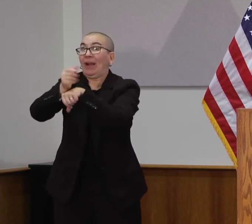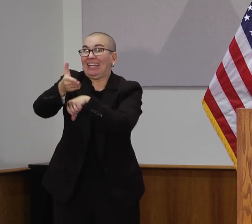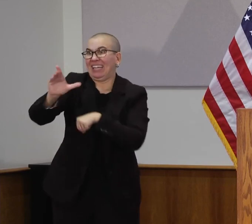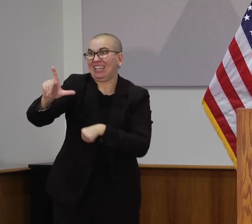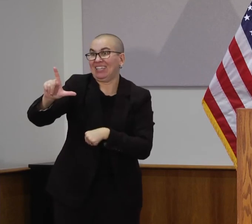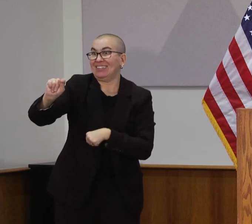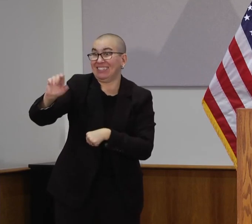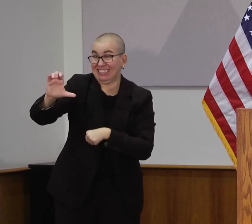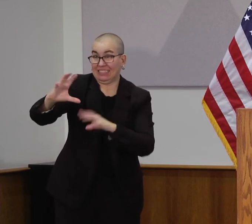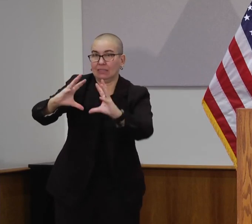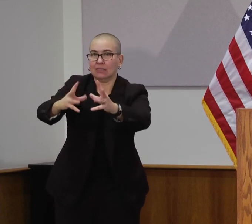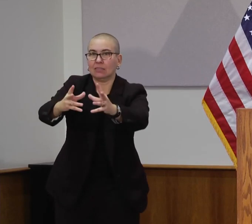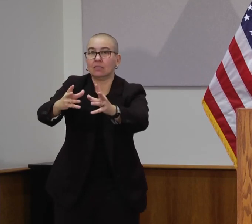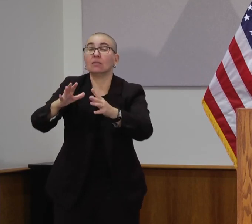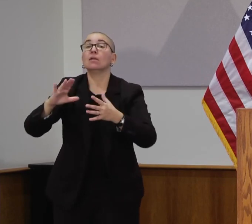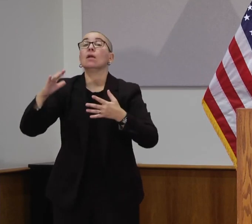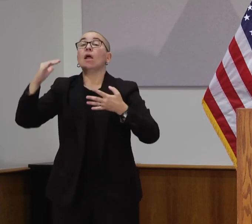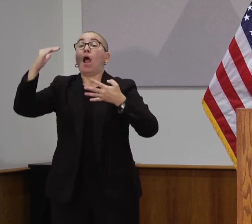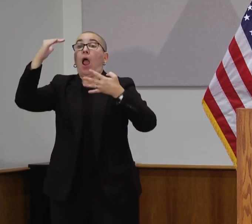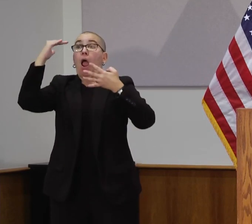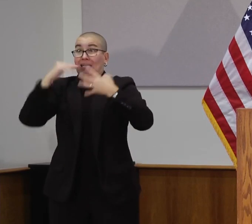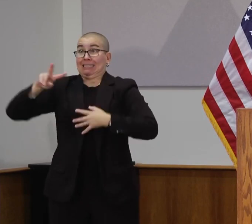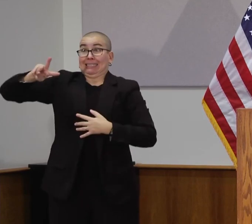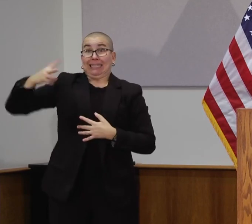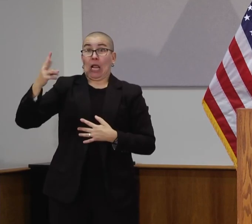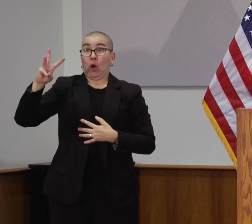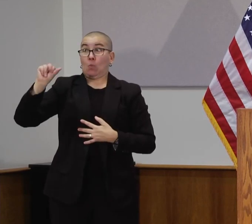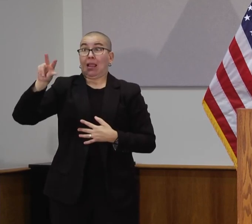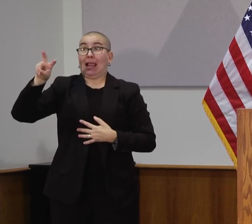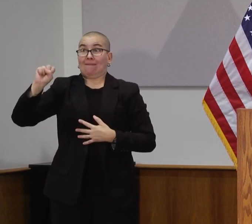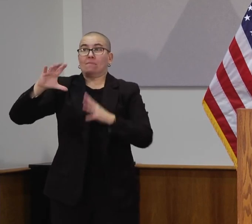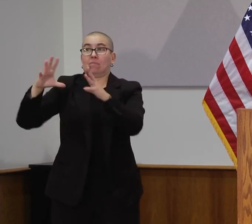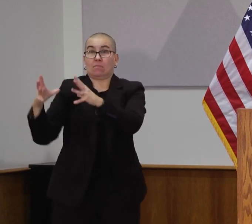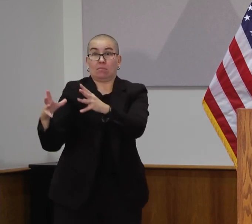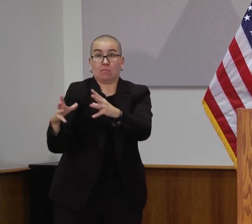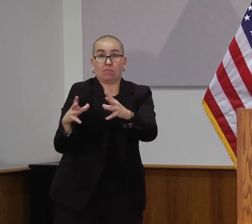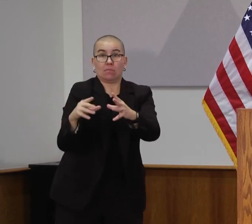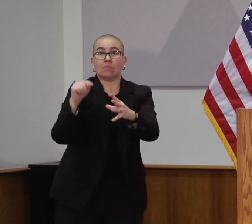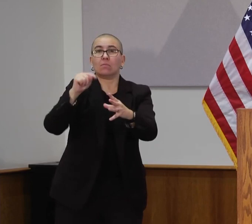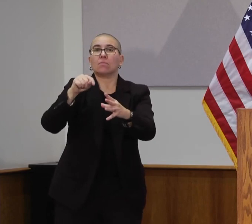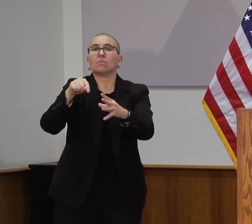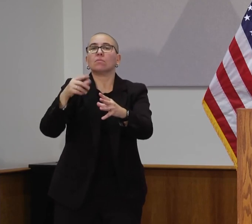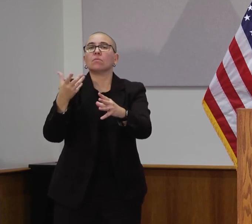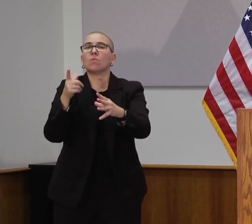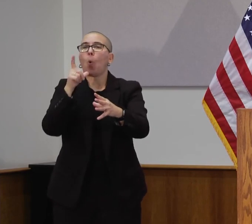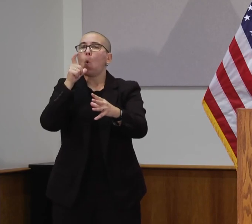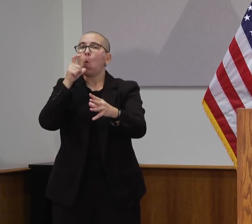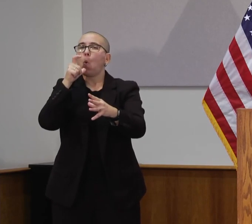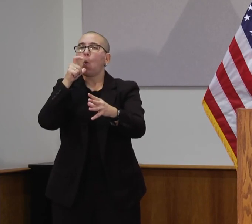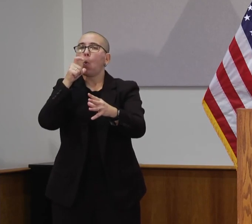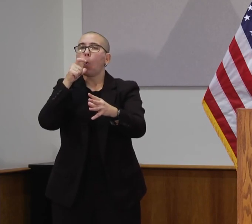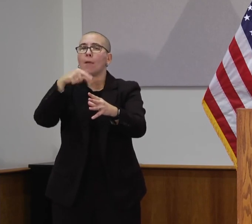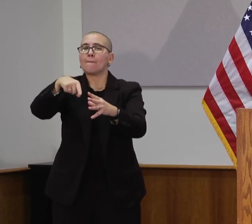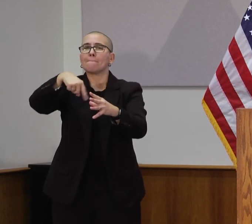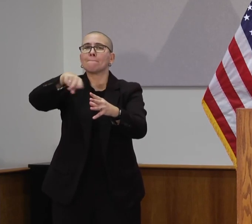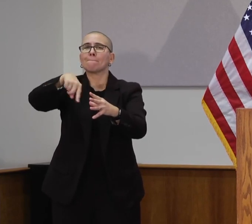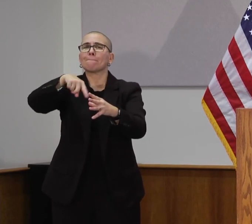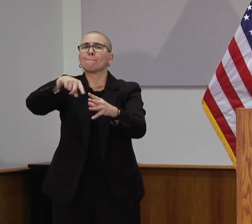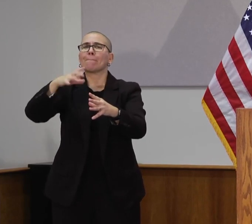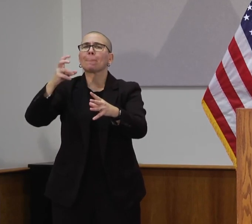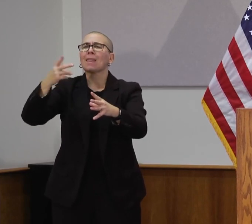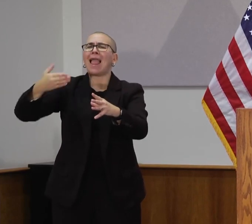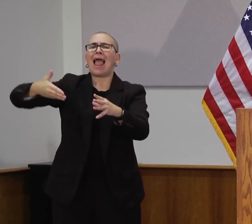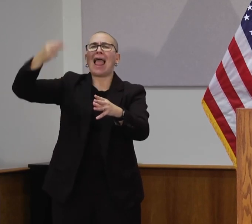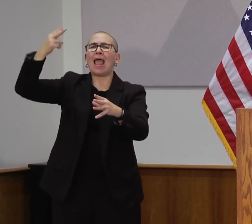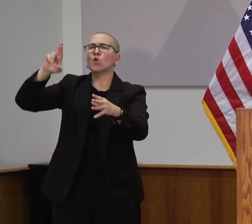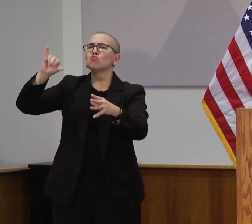phase would be to begin to vaccinate people who are not the healthcare workers, but higher risk patients